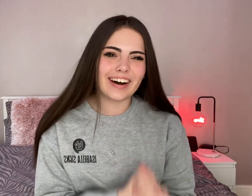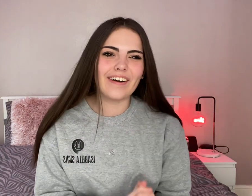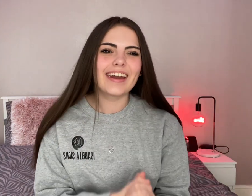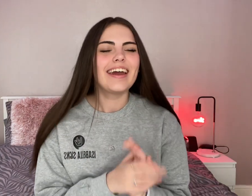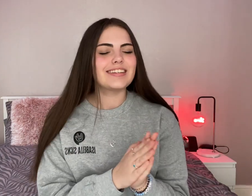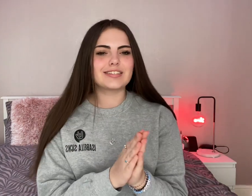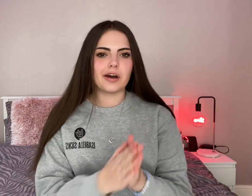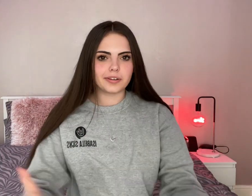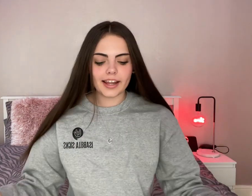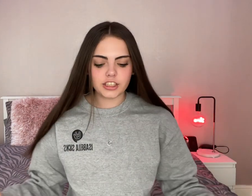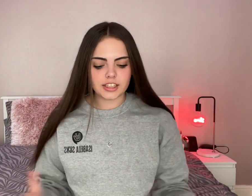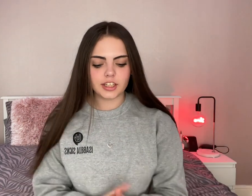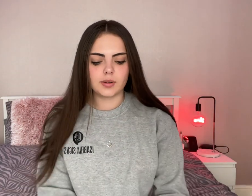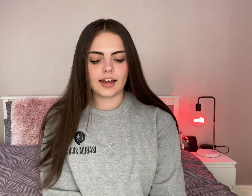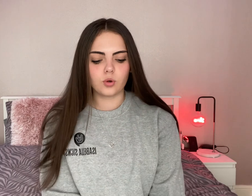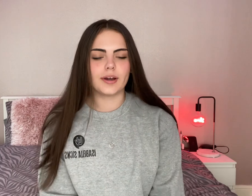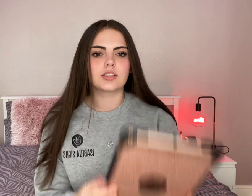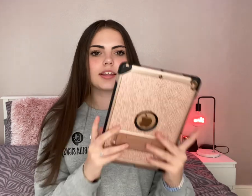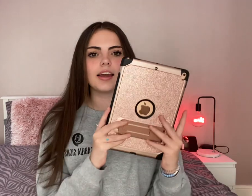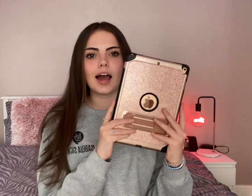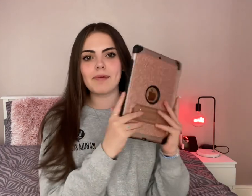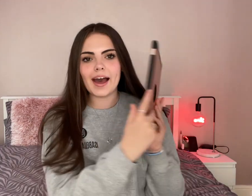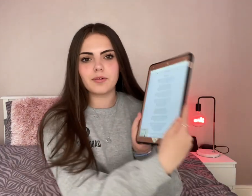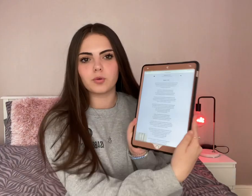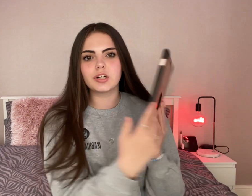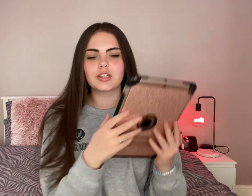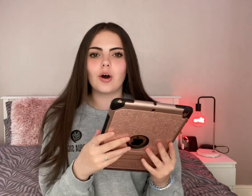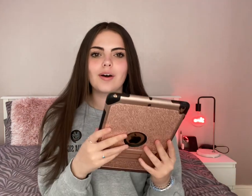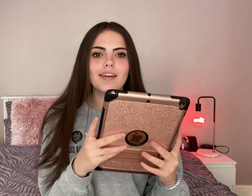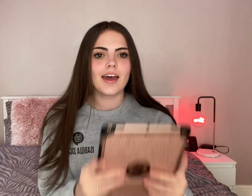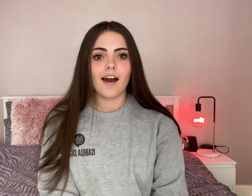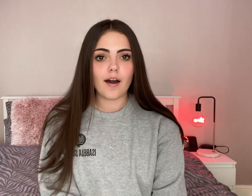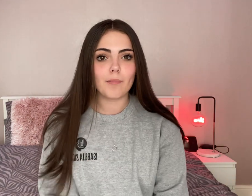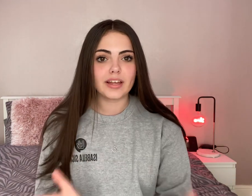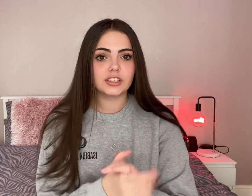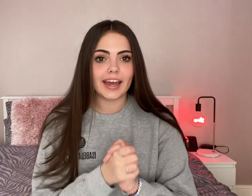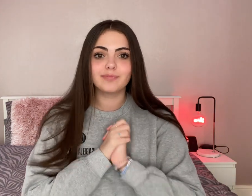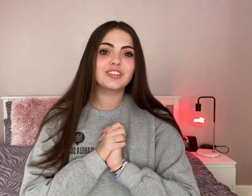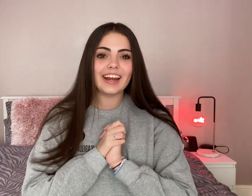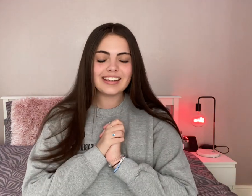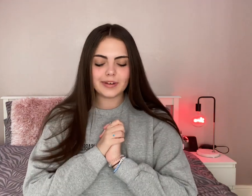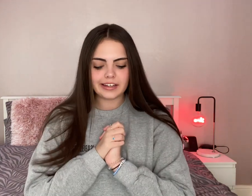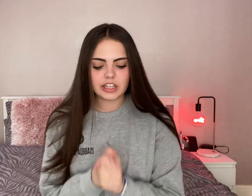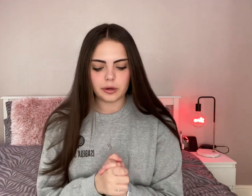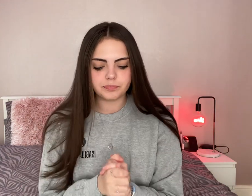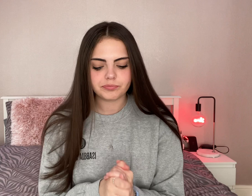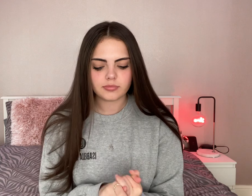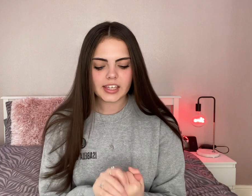song. So yeah, let's just get straight into it. Like always, got the iPad, the words on. Let's just get straight into it. So